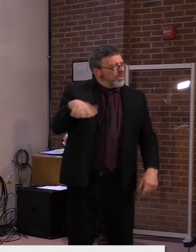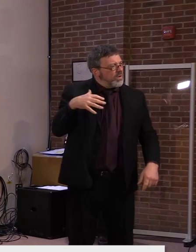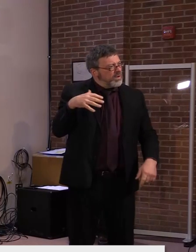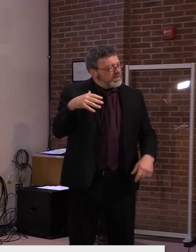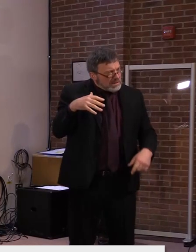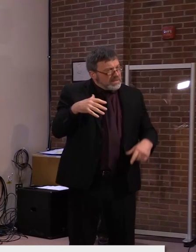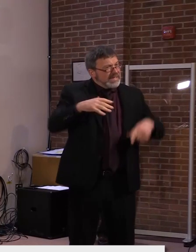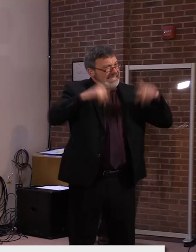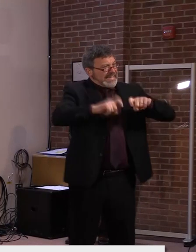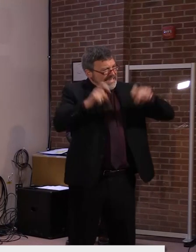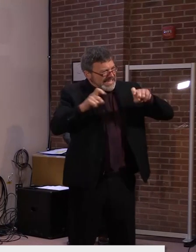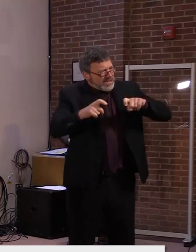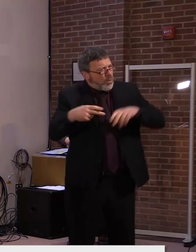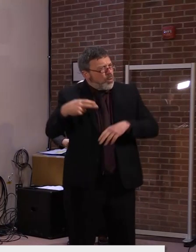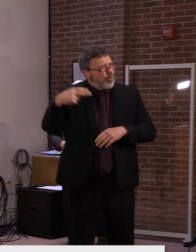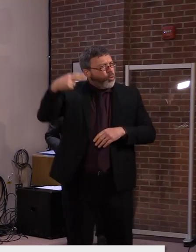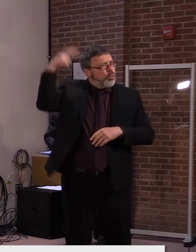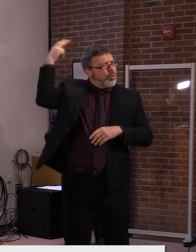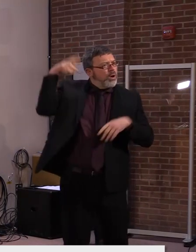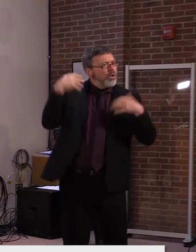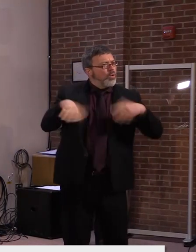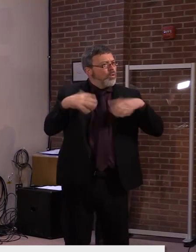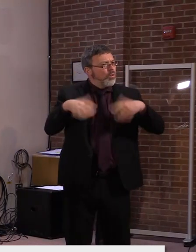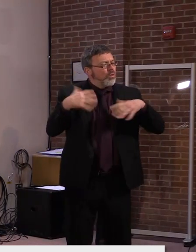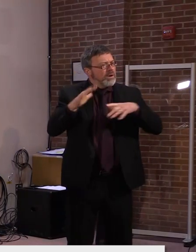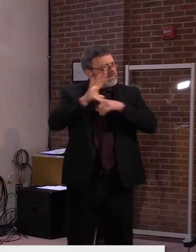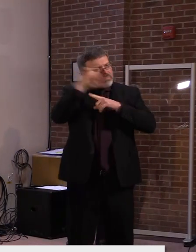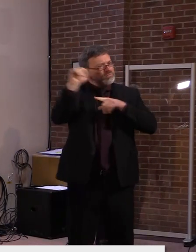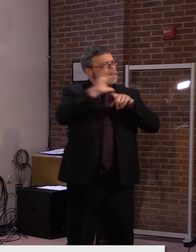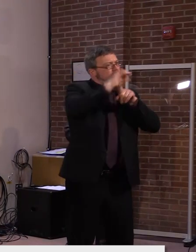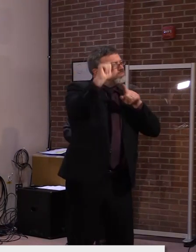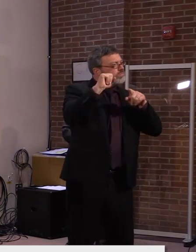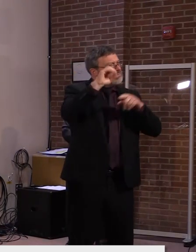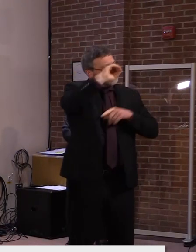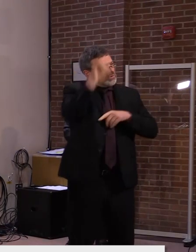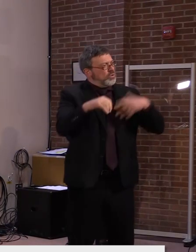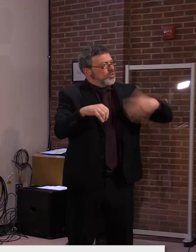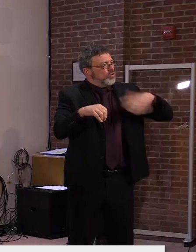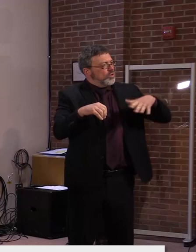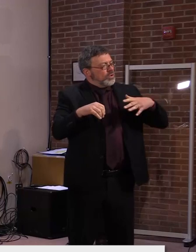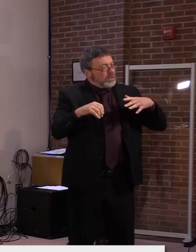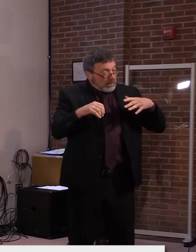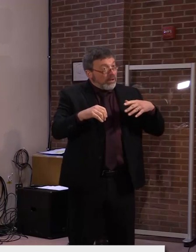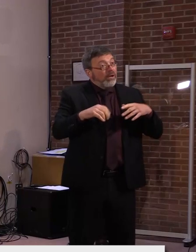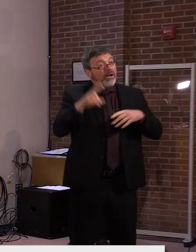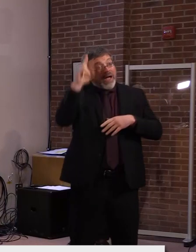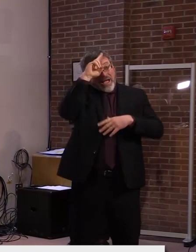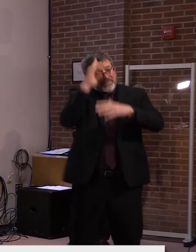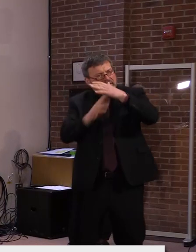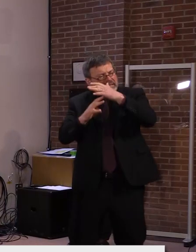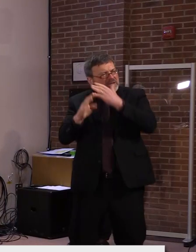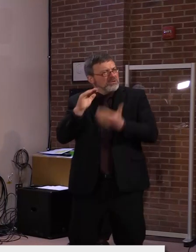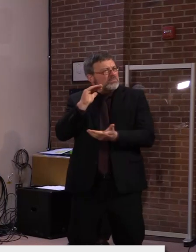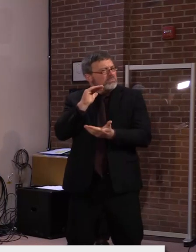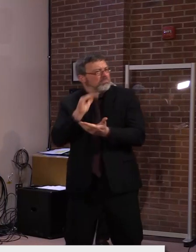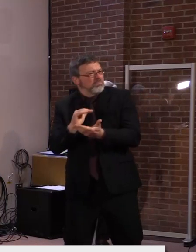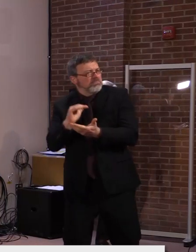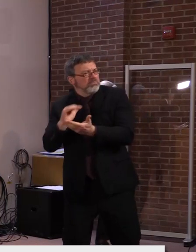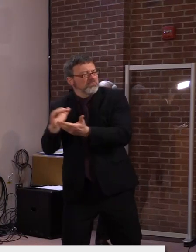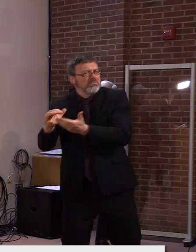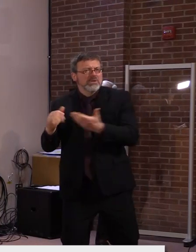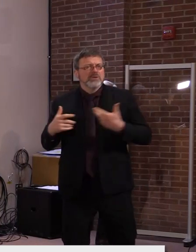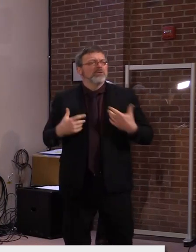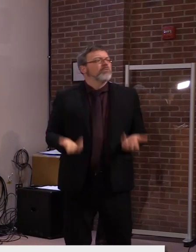country, the state that has the lowest hospitalizations and deaths throughout the pandemic, and